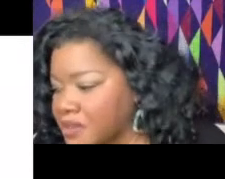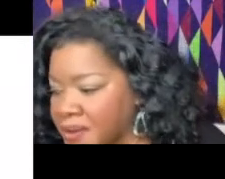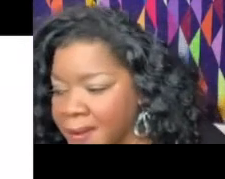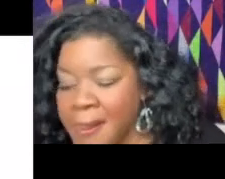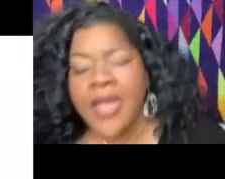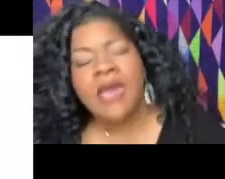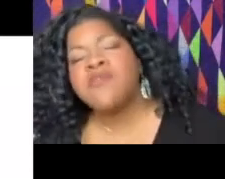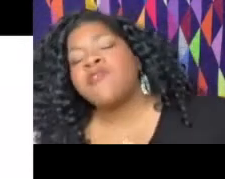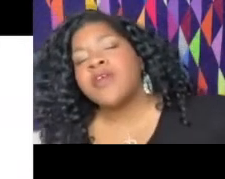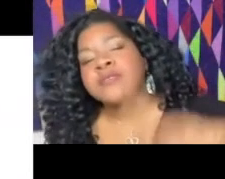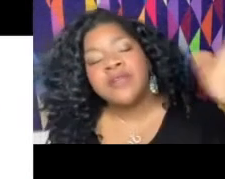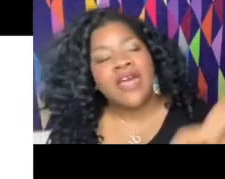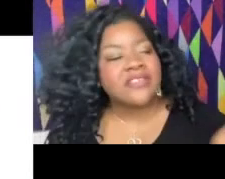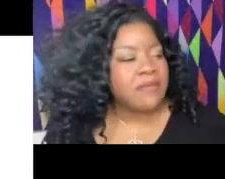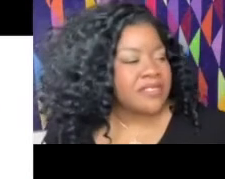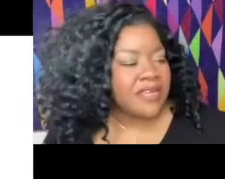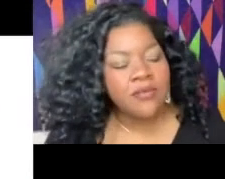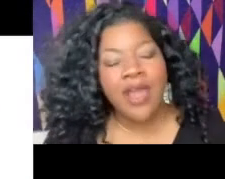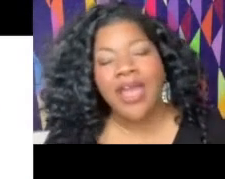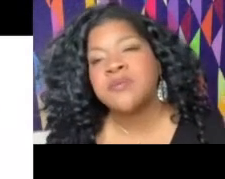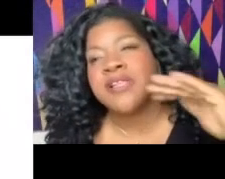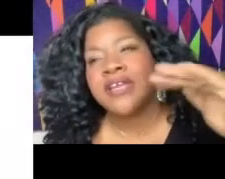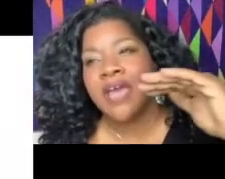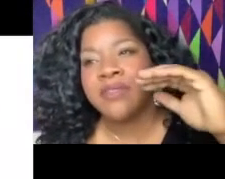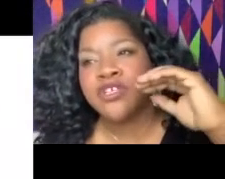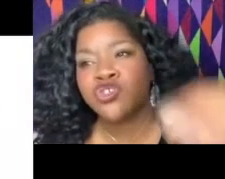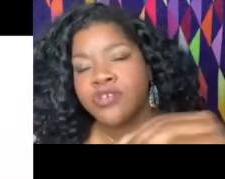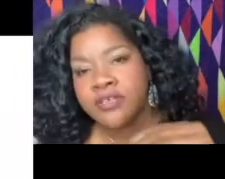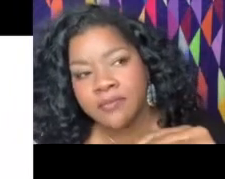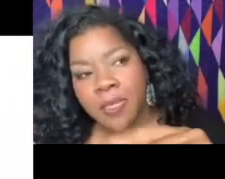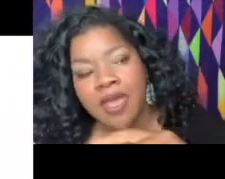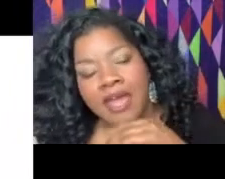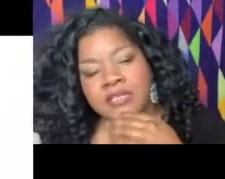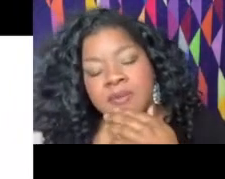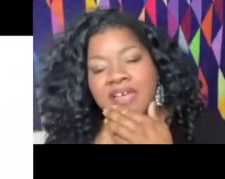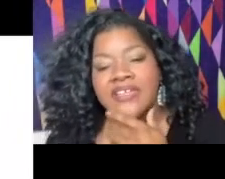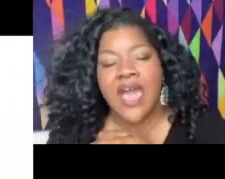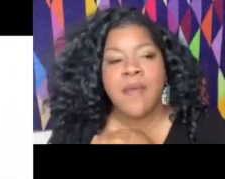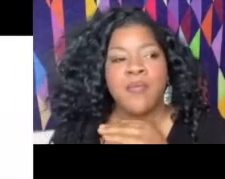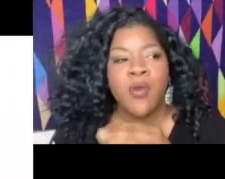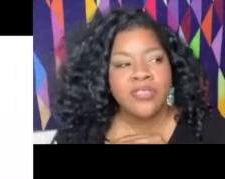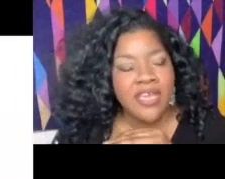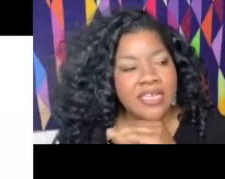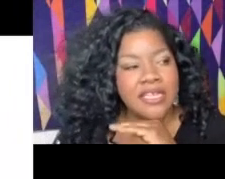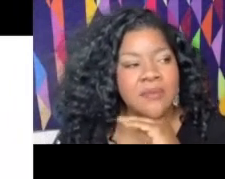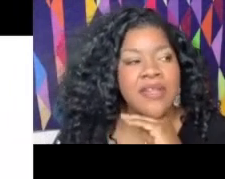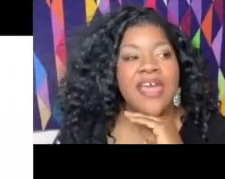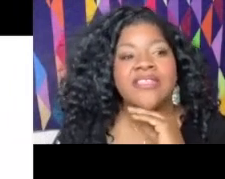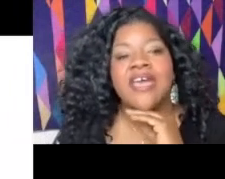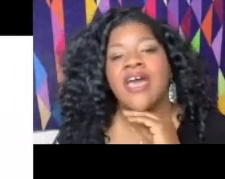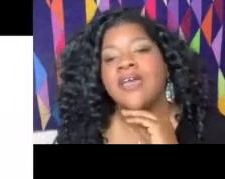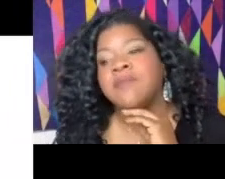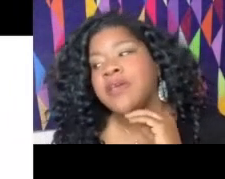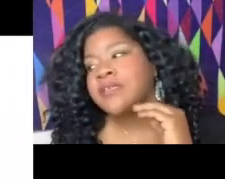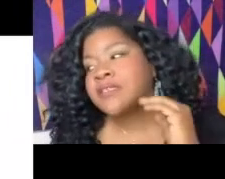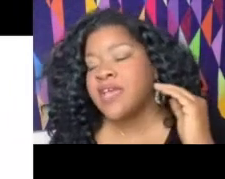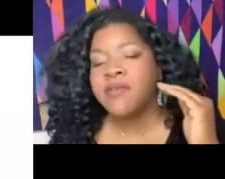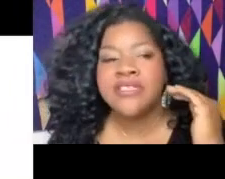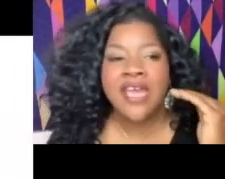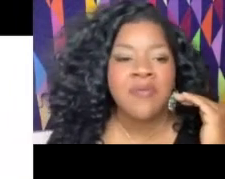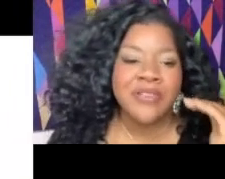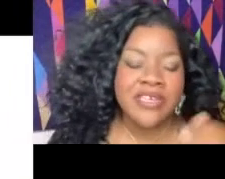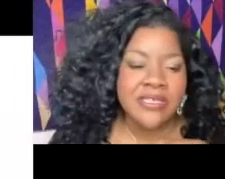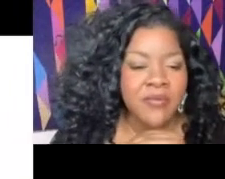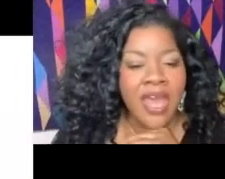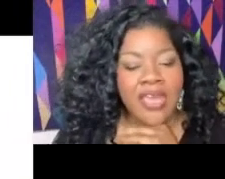at Standing Rock. And before I spent a lot of time at Standing Rock, I spent a lot of time in the street. I spent a lot of time at protests. I spent a lot of time